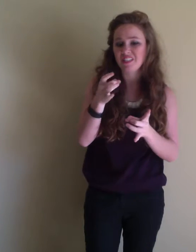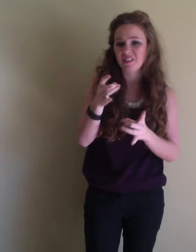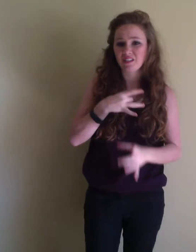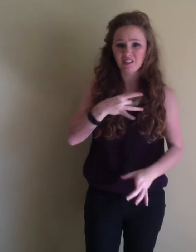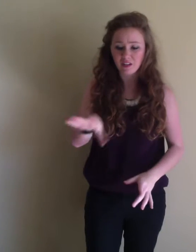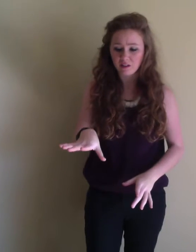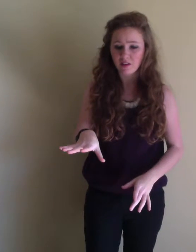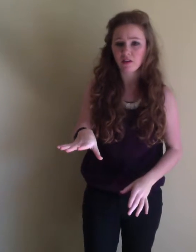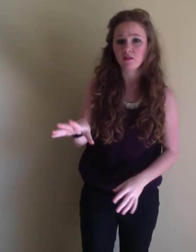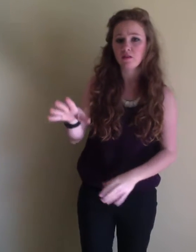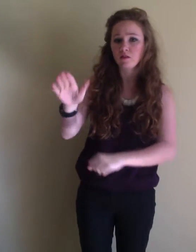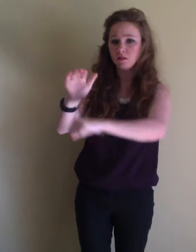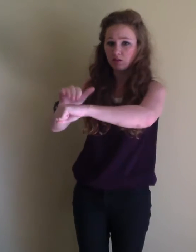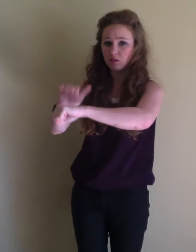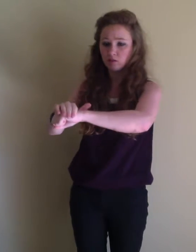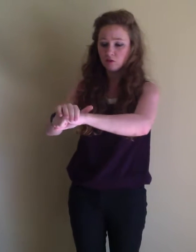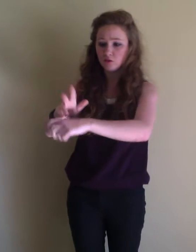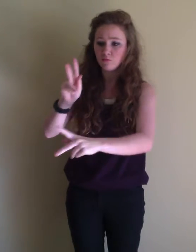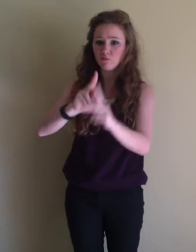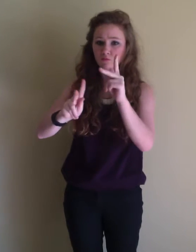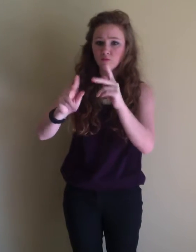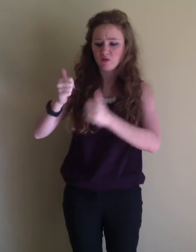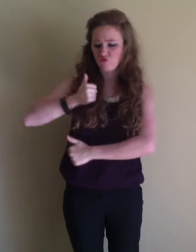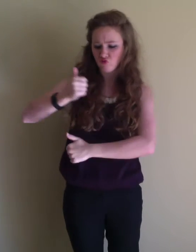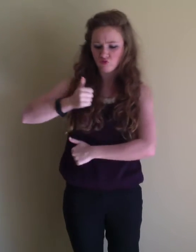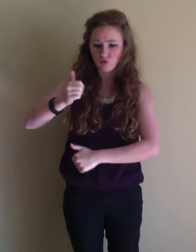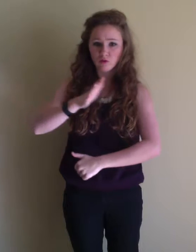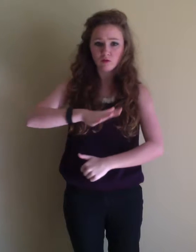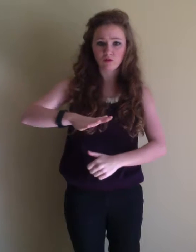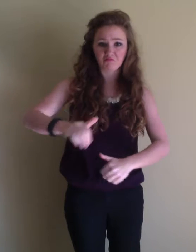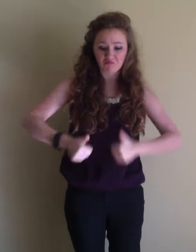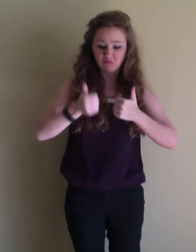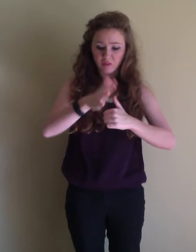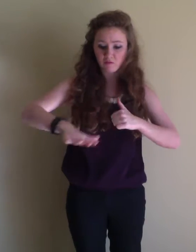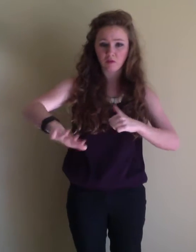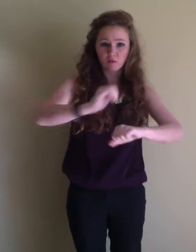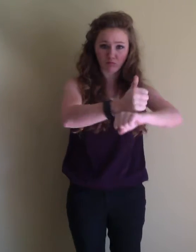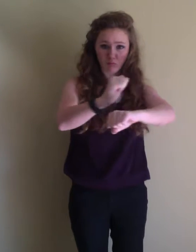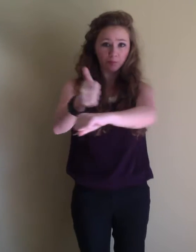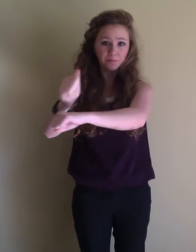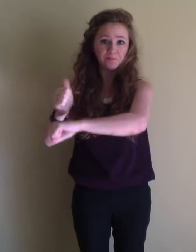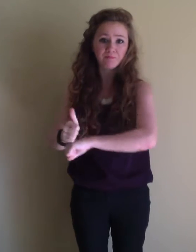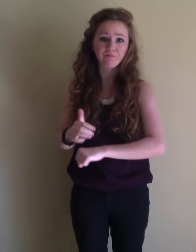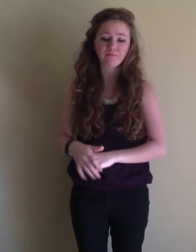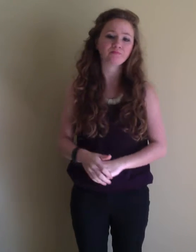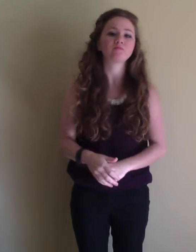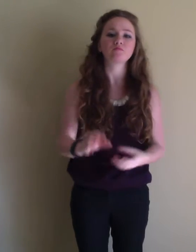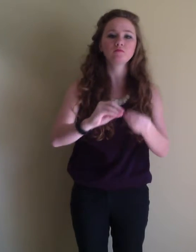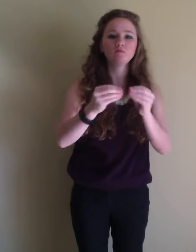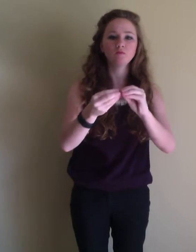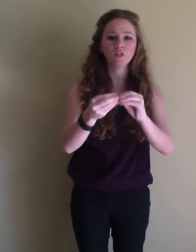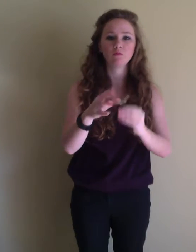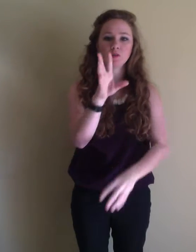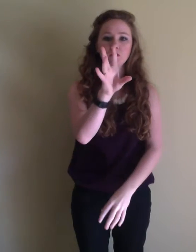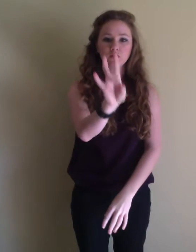kind of promote their feelings against the British. Number 7, Townshend Acts. Why did Parliament pass them? What were they? What happened after they passed? It was